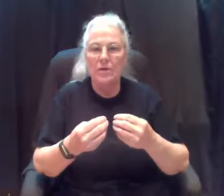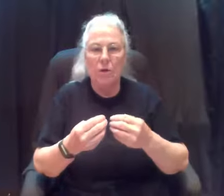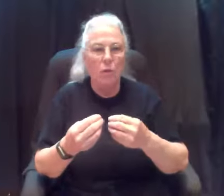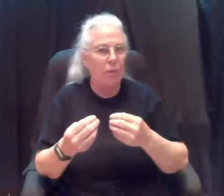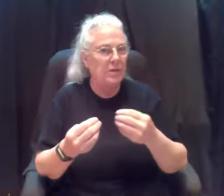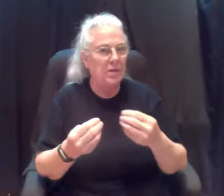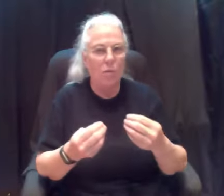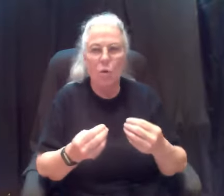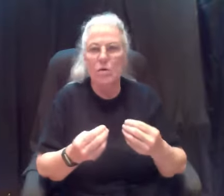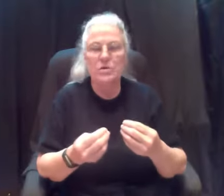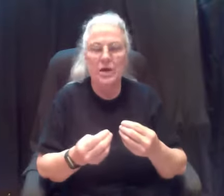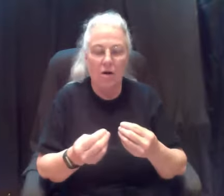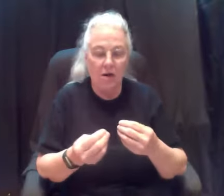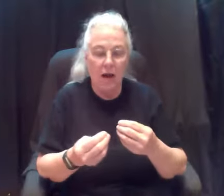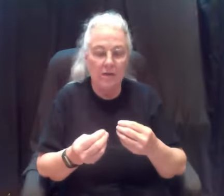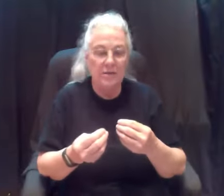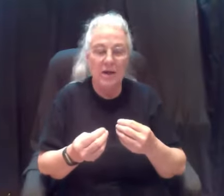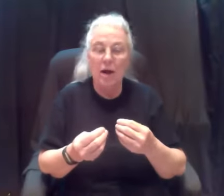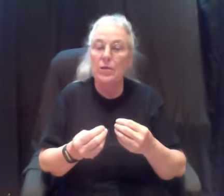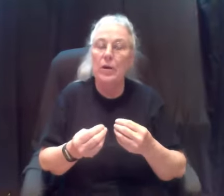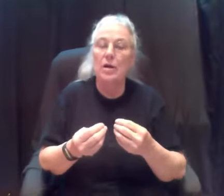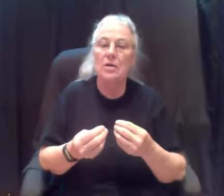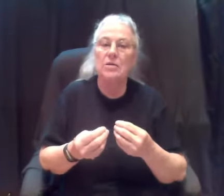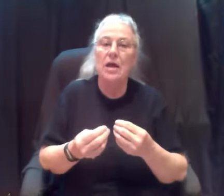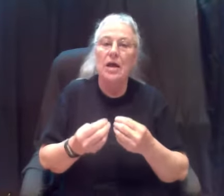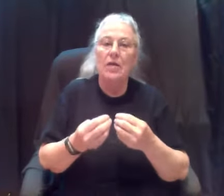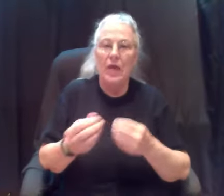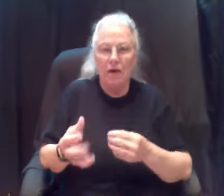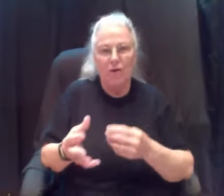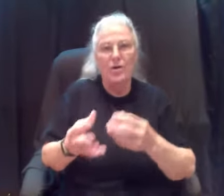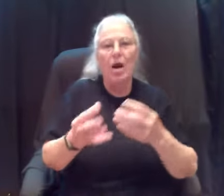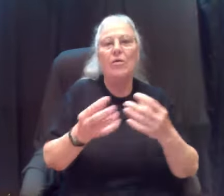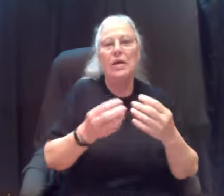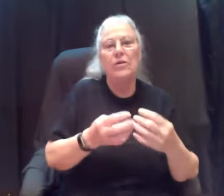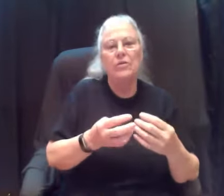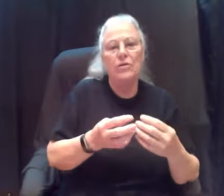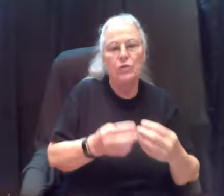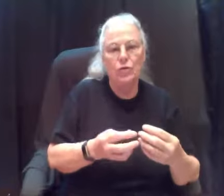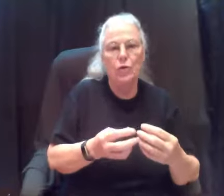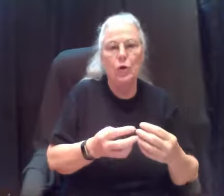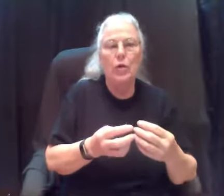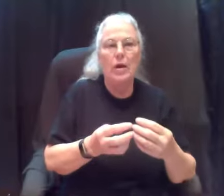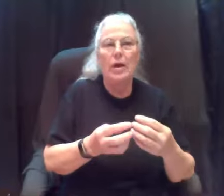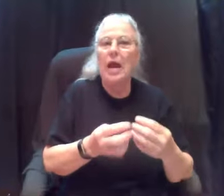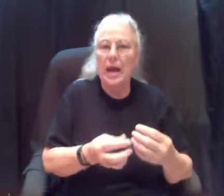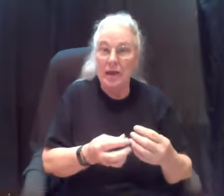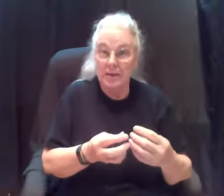will be some words that are not signed because they are not in the true